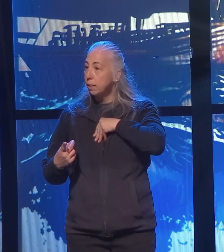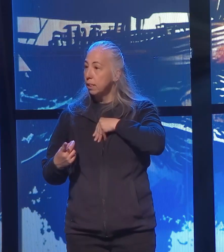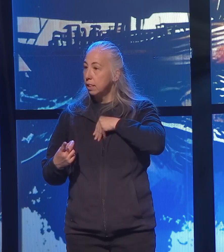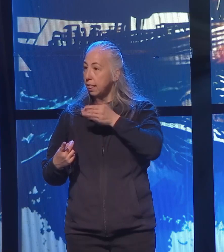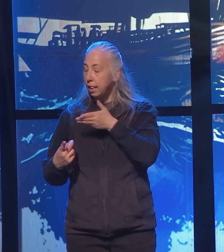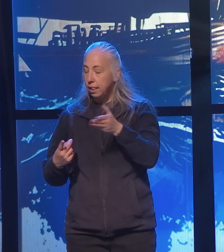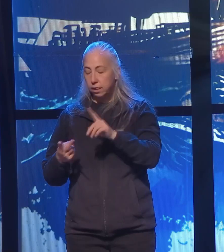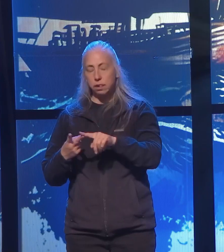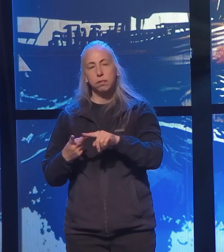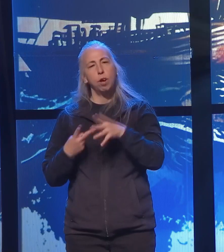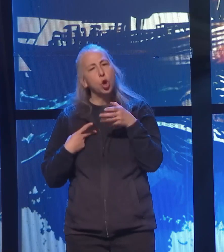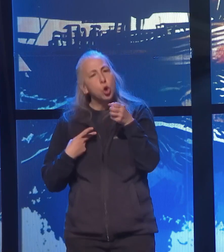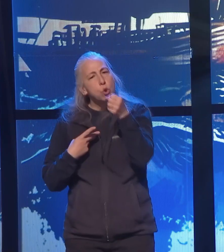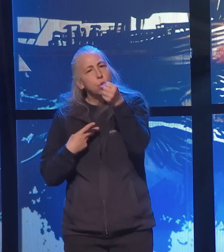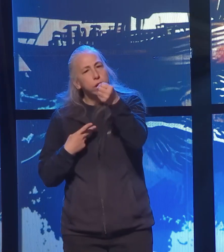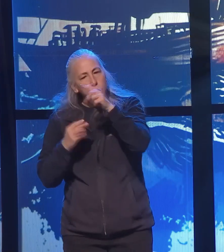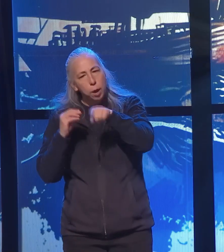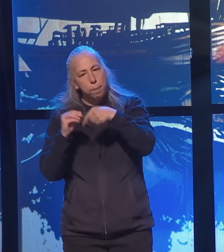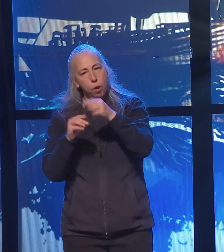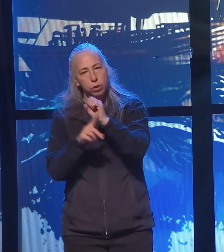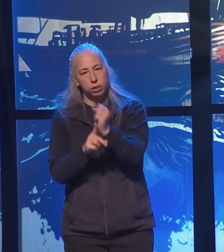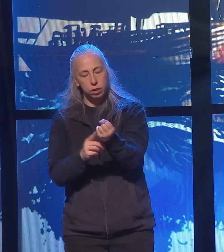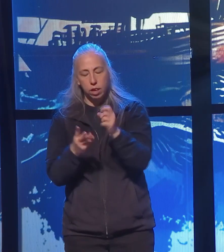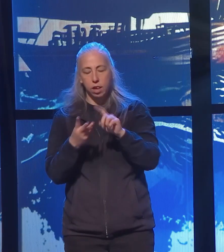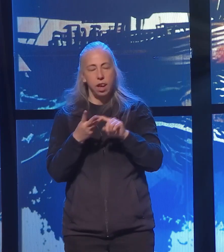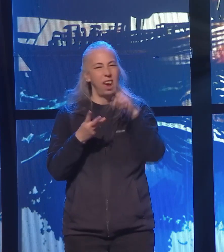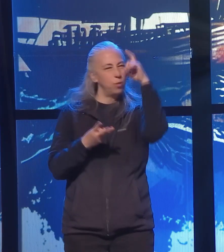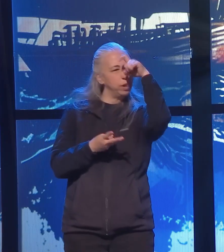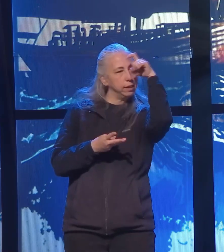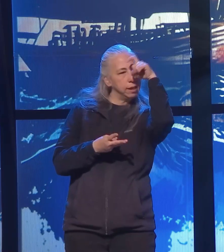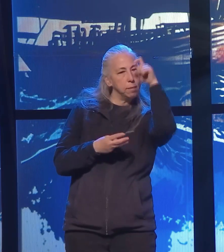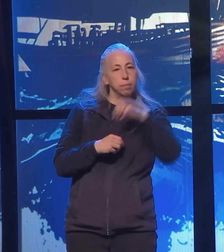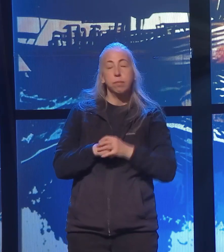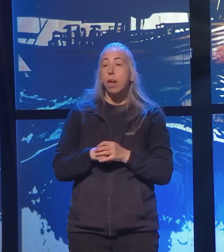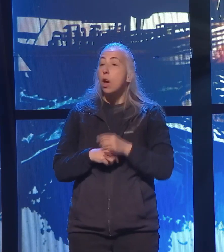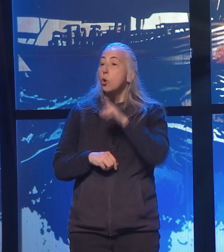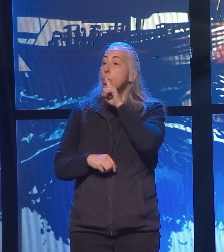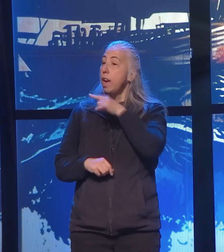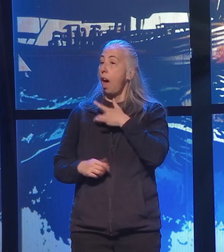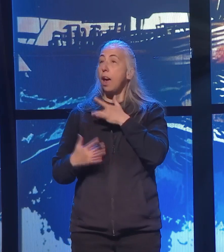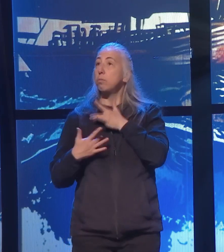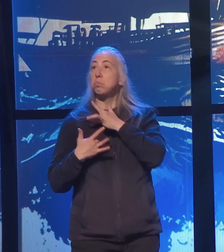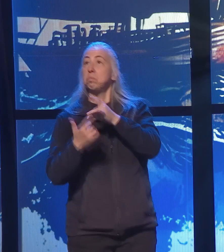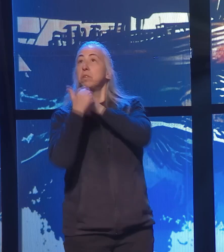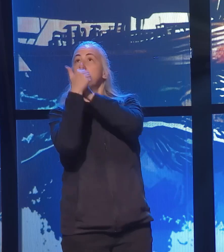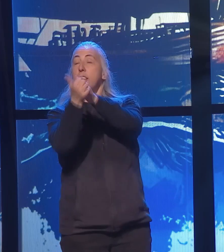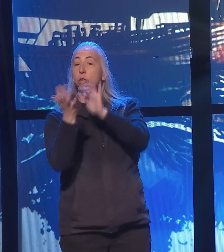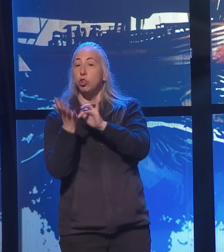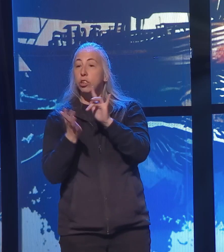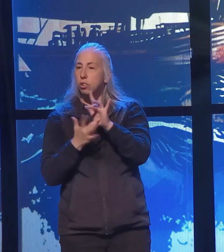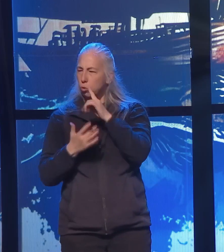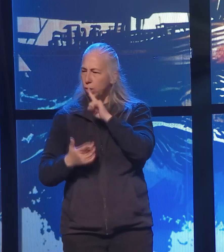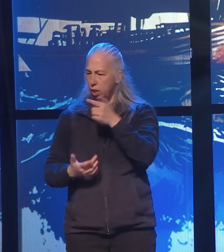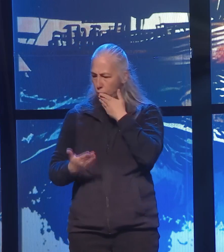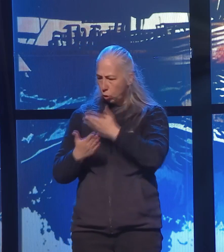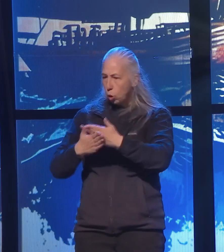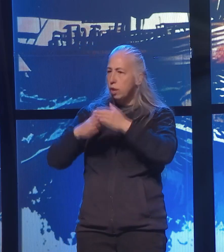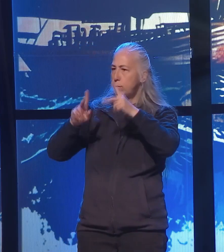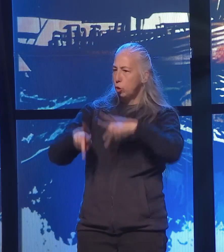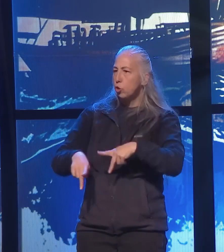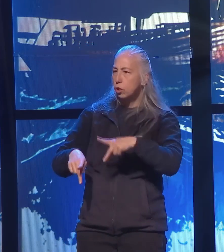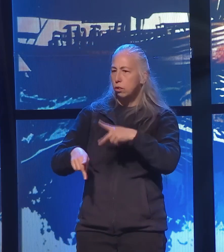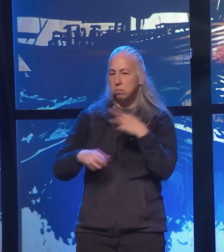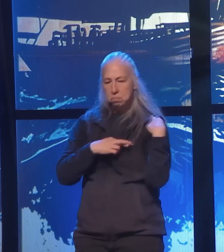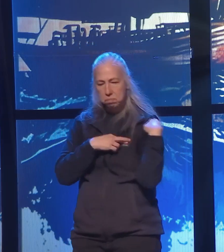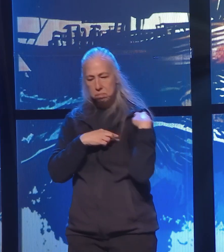and wisdom. And here's what's cool. Like, I'm a Jesus guy. Think he was a pretty powerful figure in our history. And Jesus